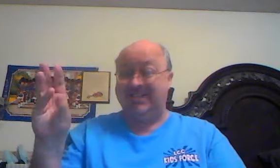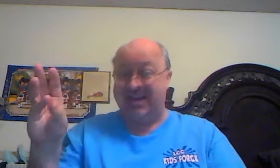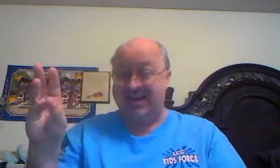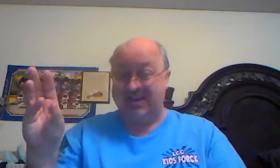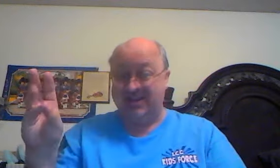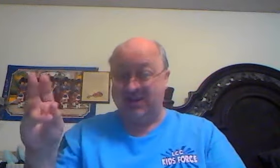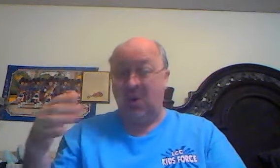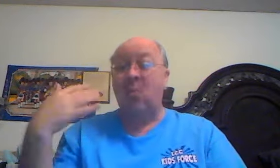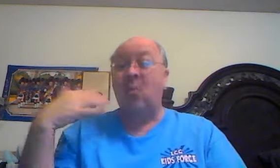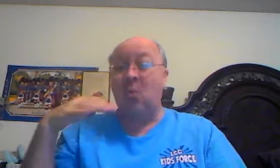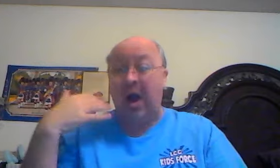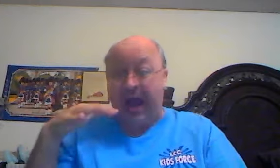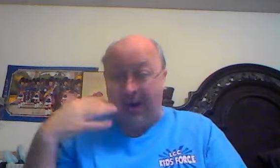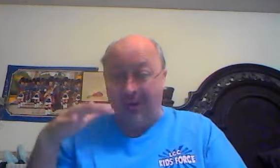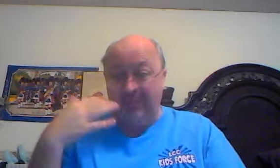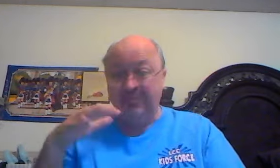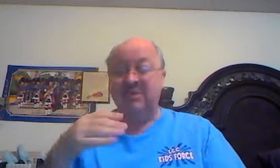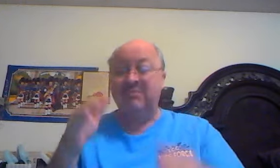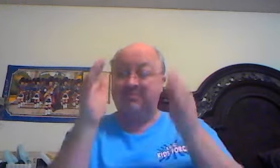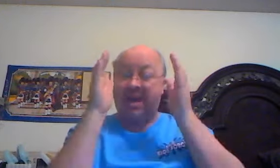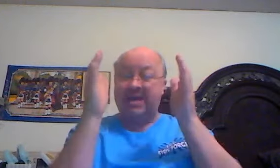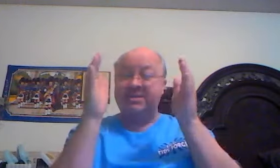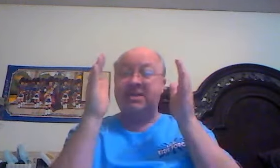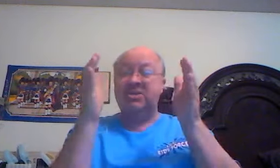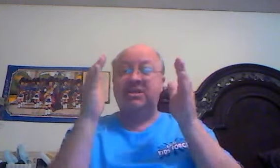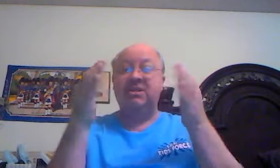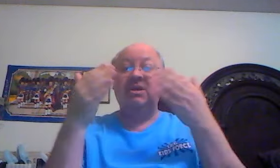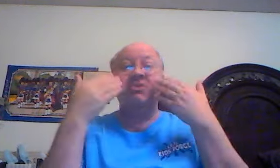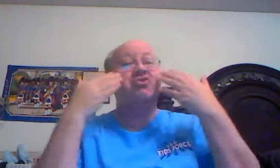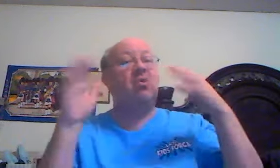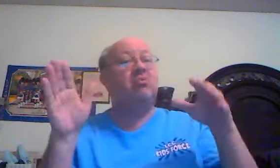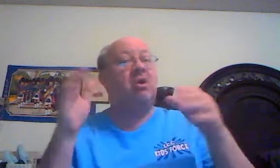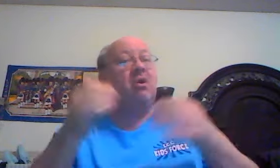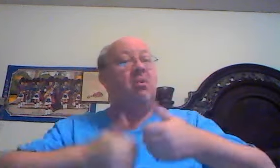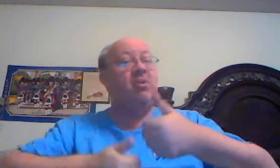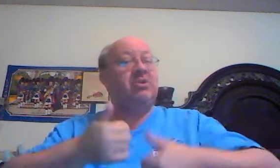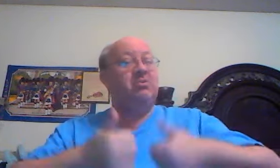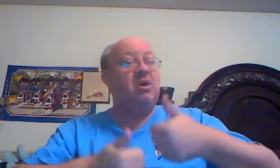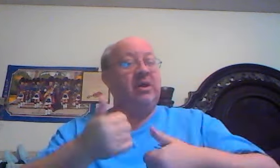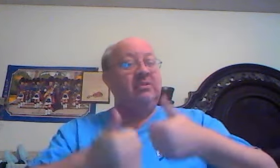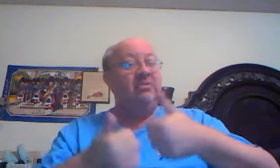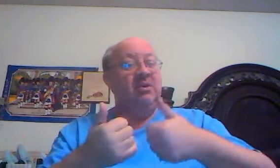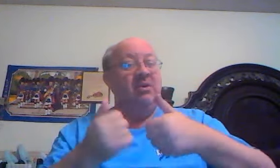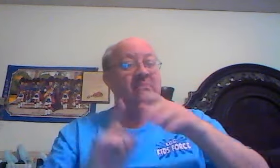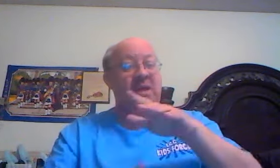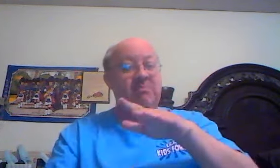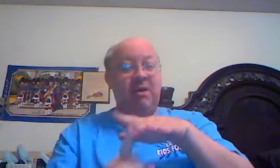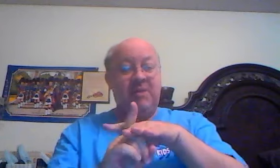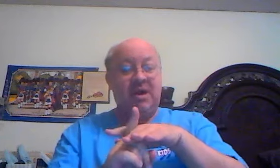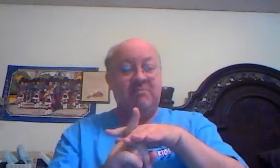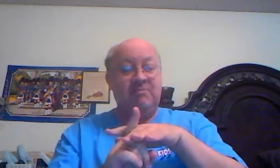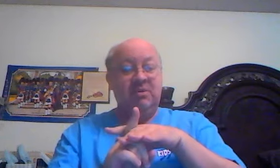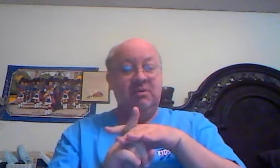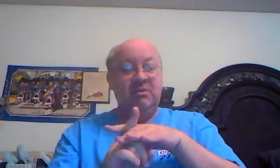16. Wow. But pay attention, because you don't know which ones might pop up that